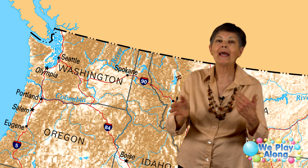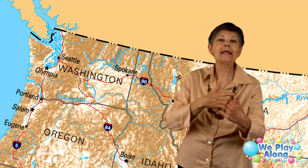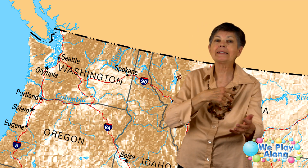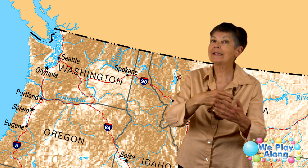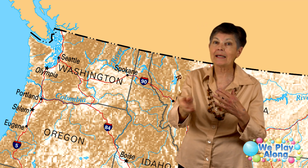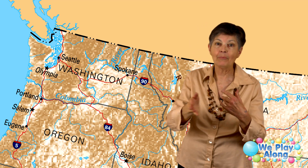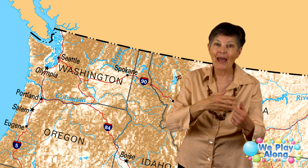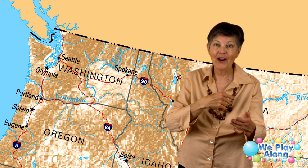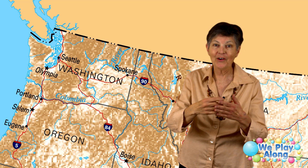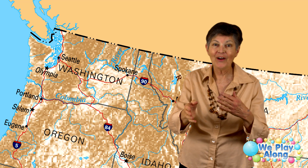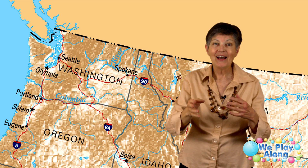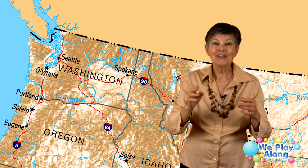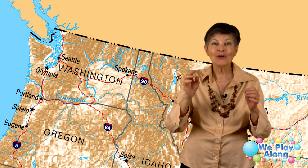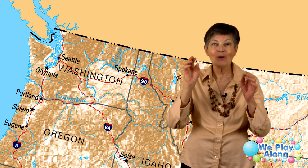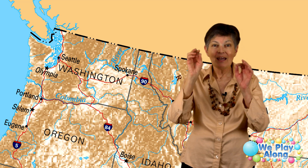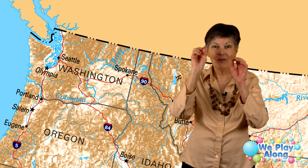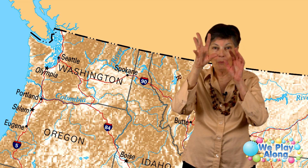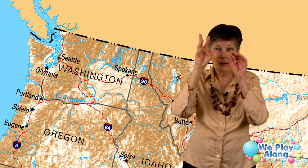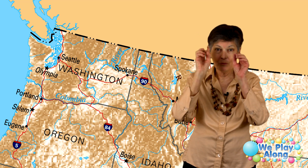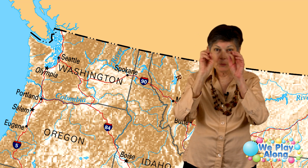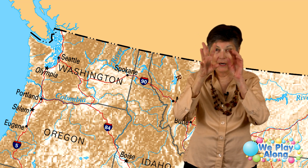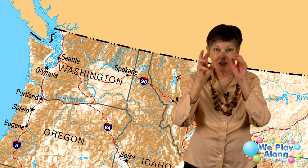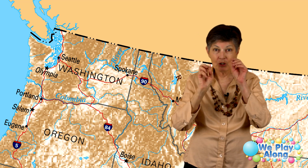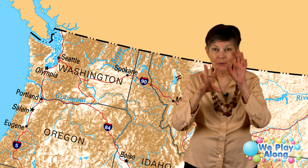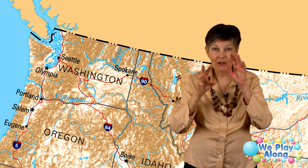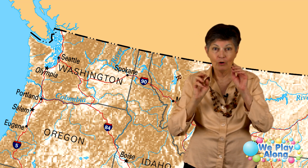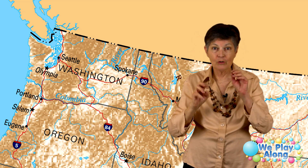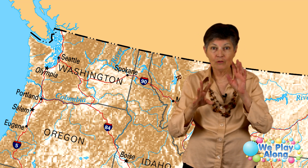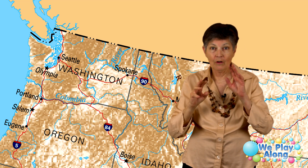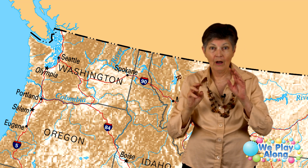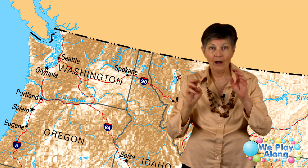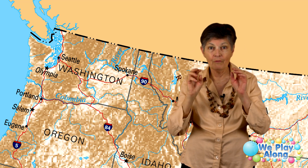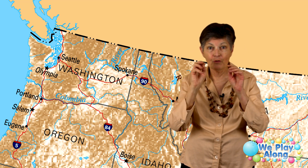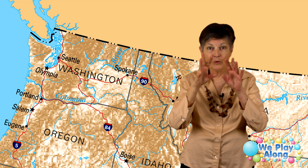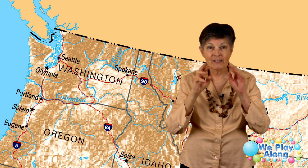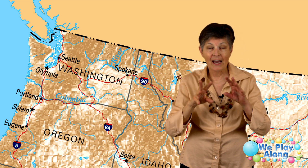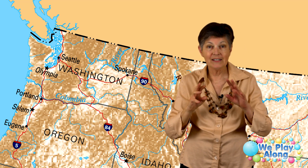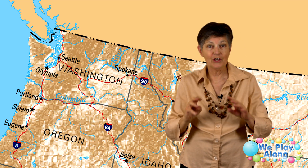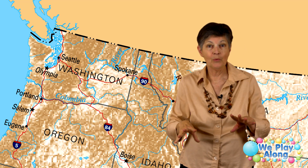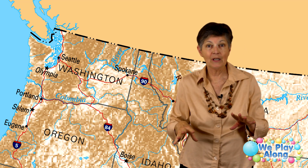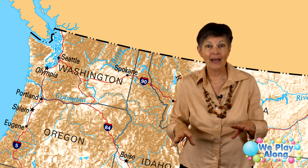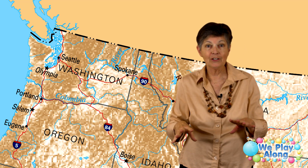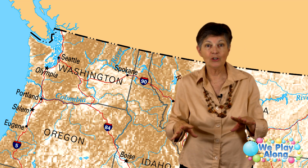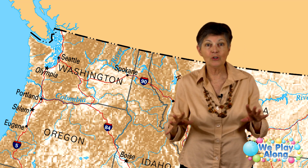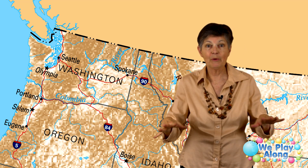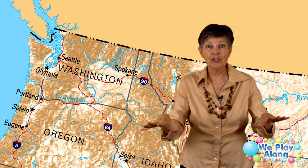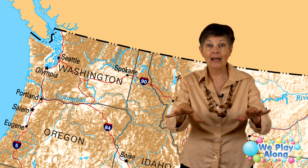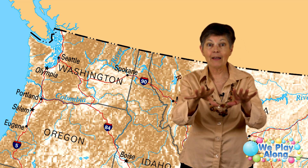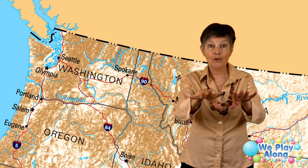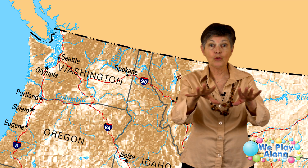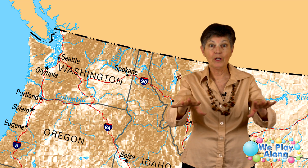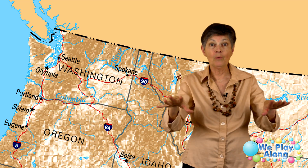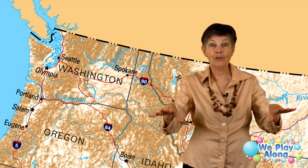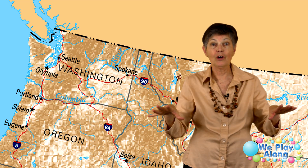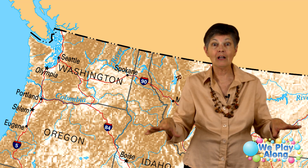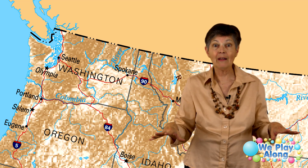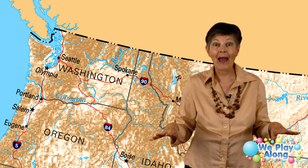It doesn't matter. So you might want to just pick those few signs that you would like to do, especially like if you're doing it with your